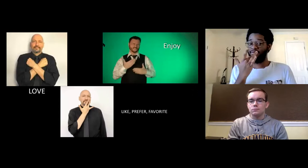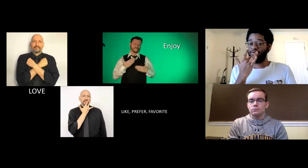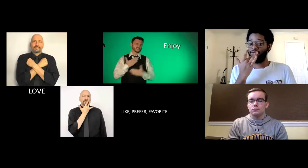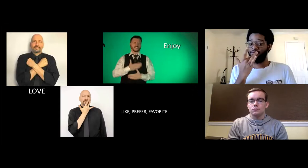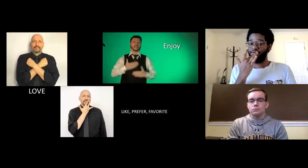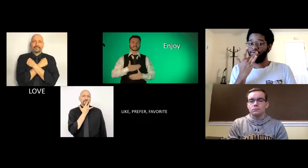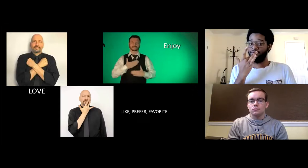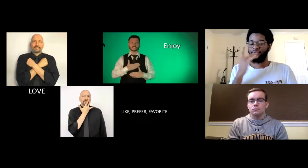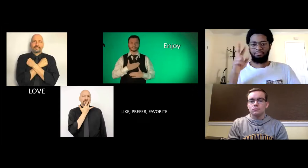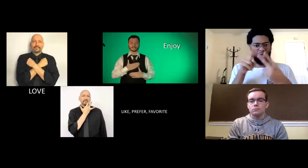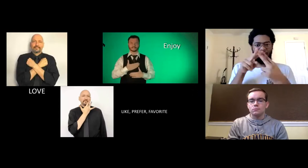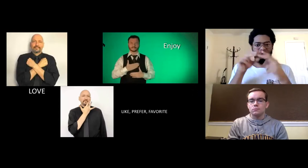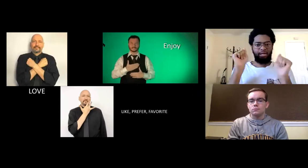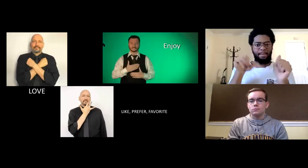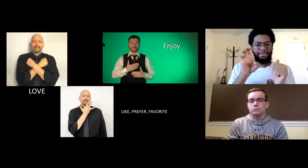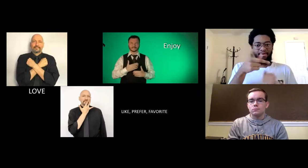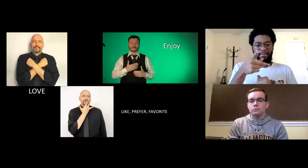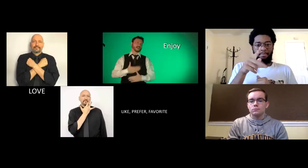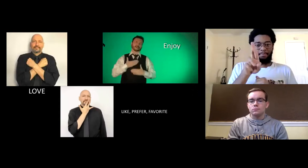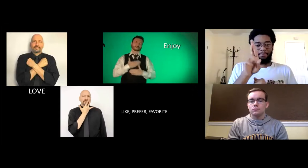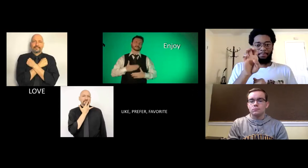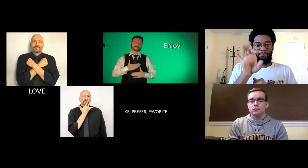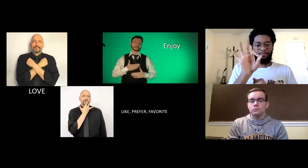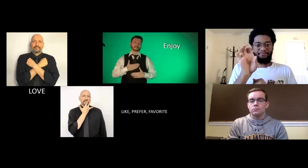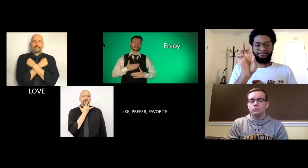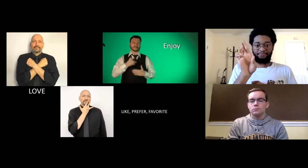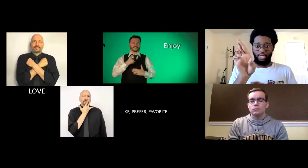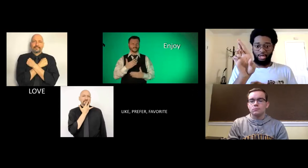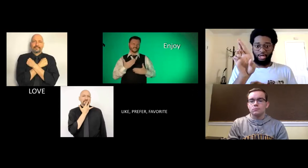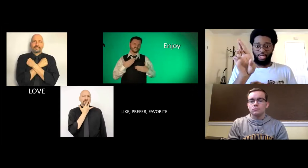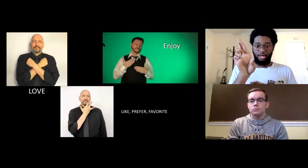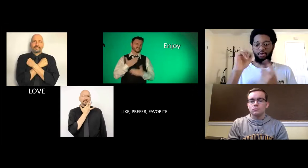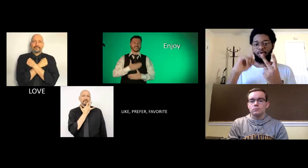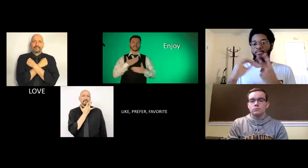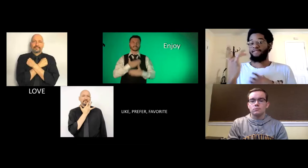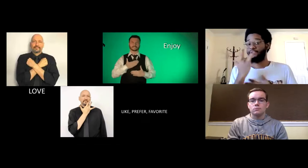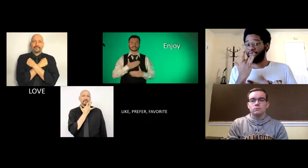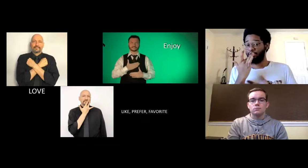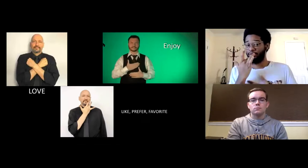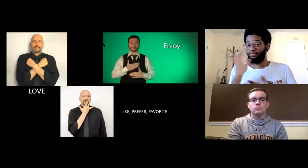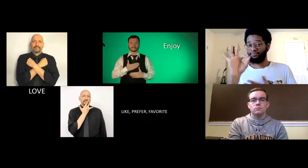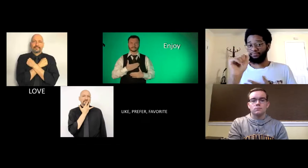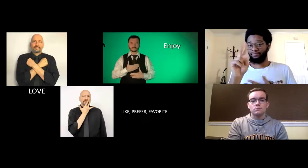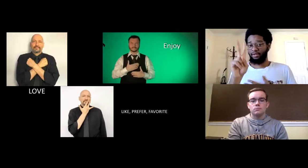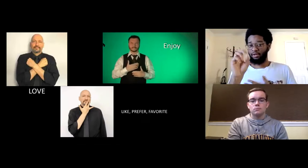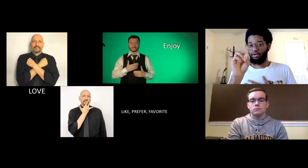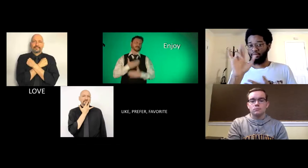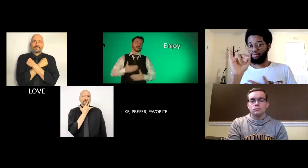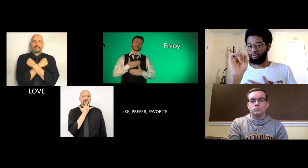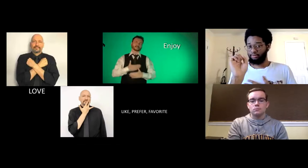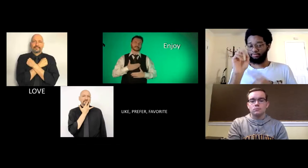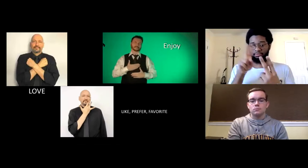And the last one is like. It can be prefer or favorite as